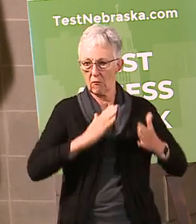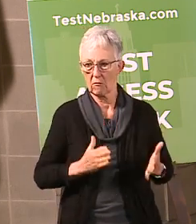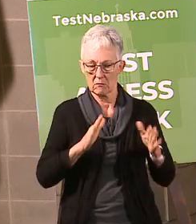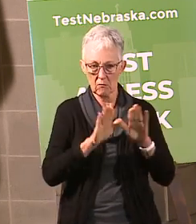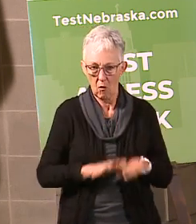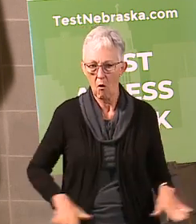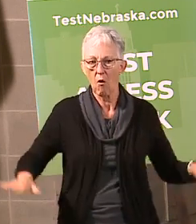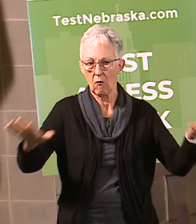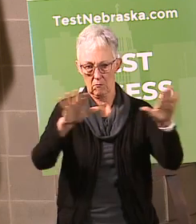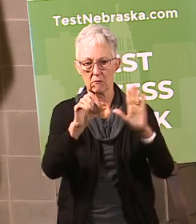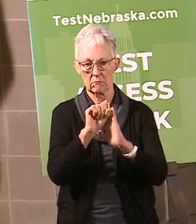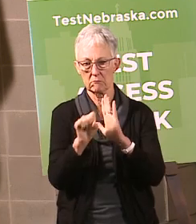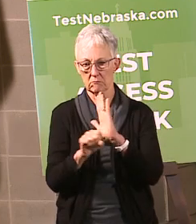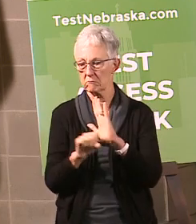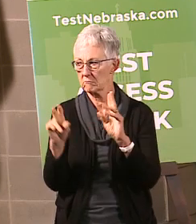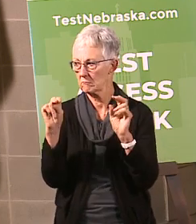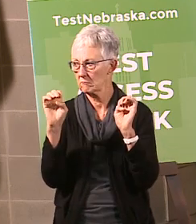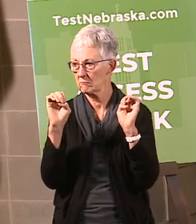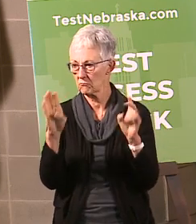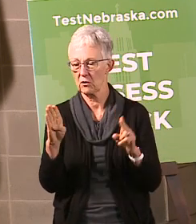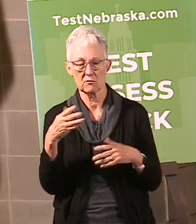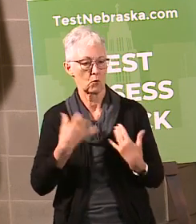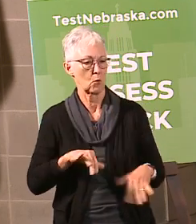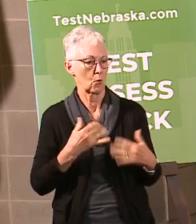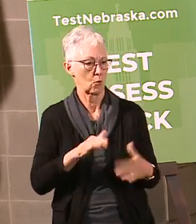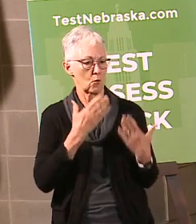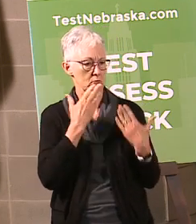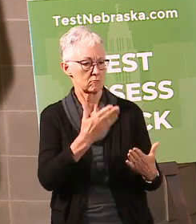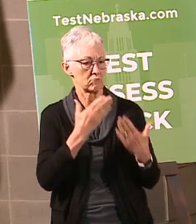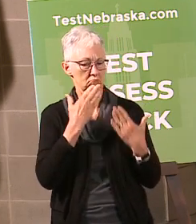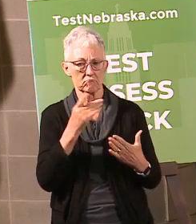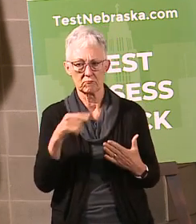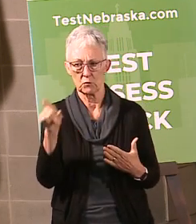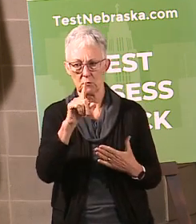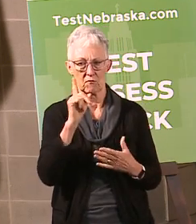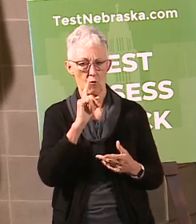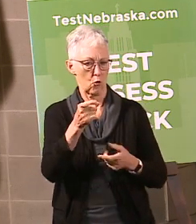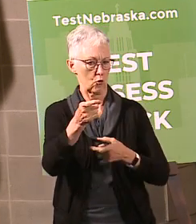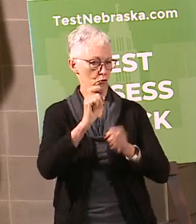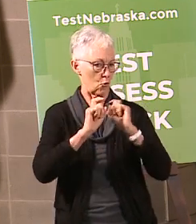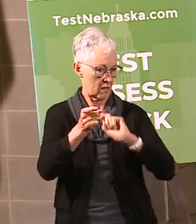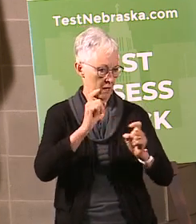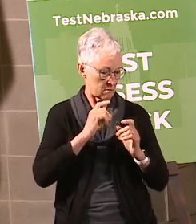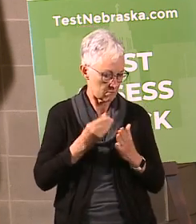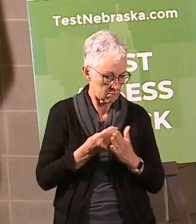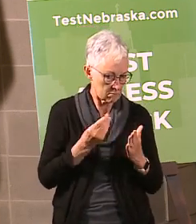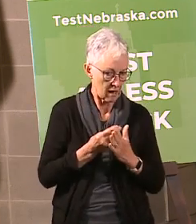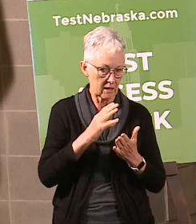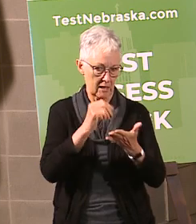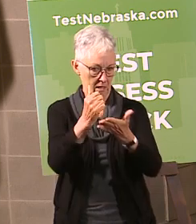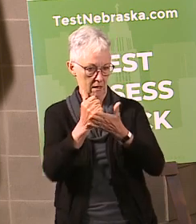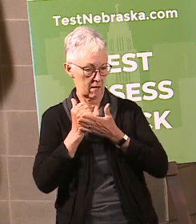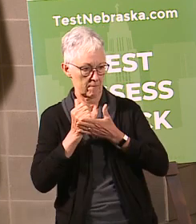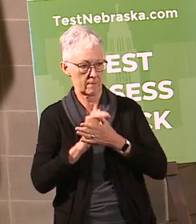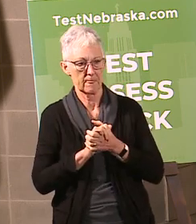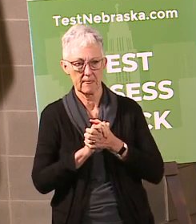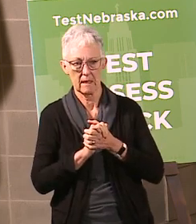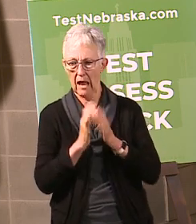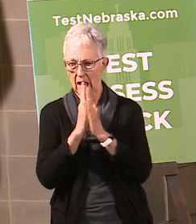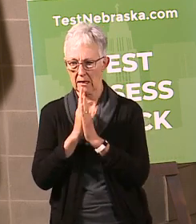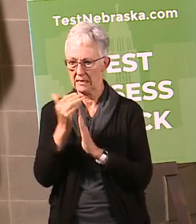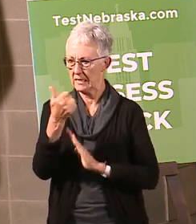all their generosity. It's really been a ray of sun throughout this emergency. I ask anyone who's able to